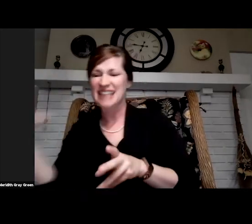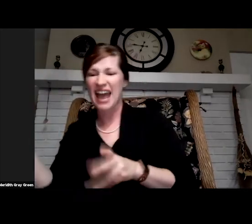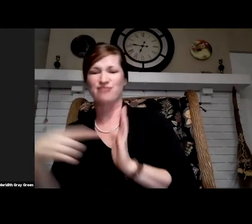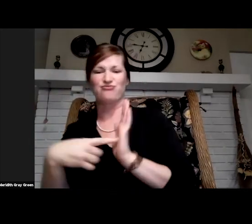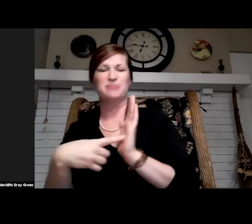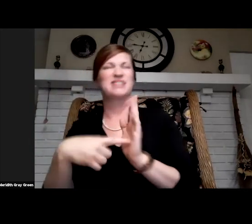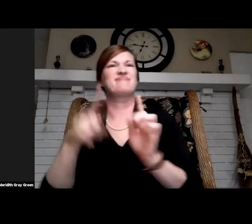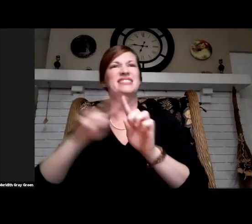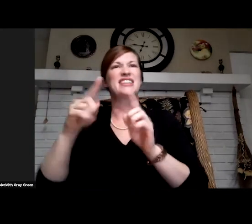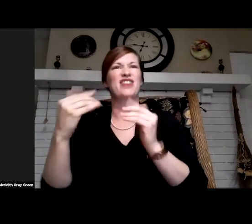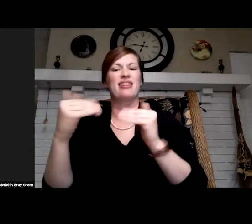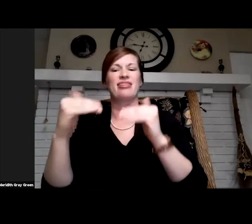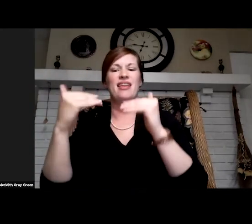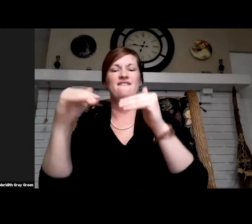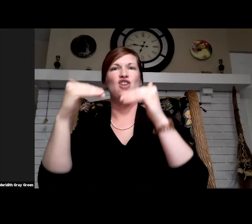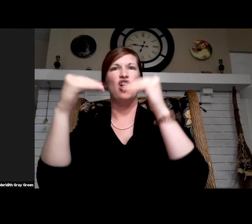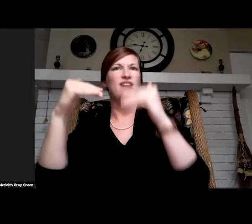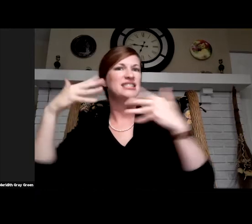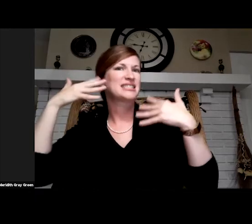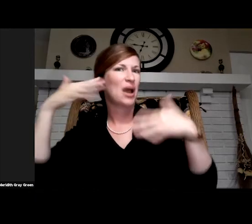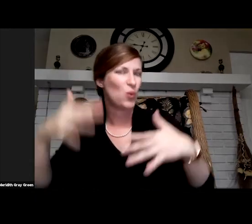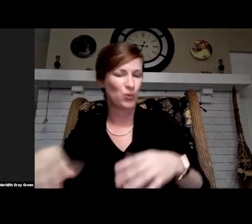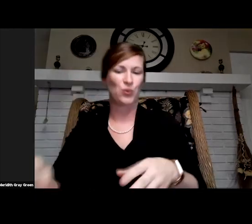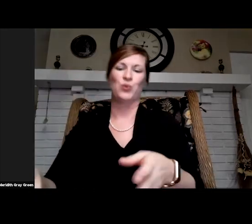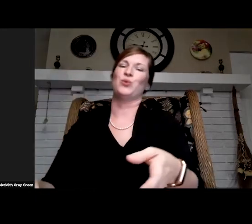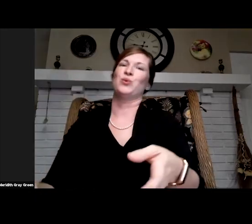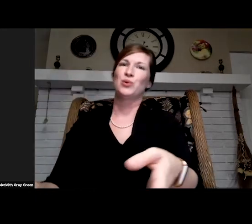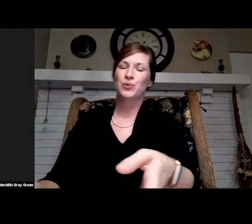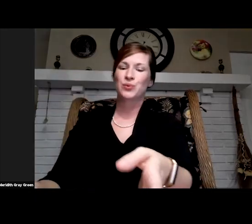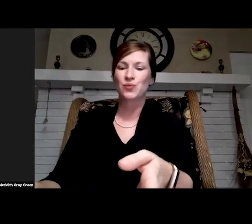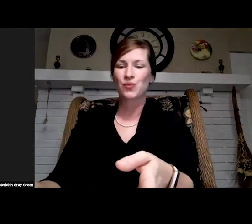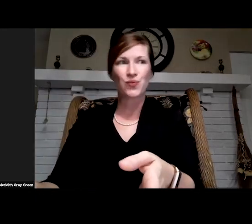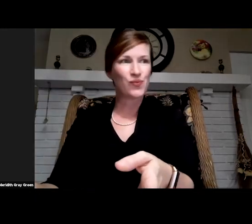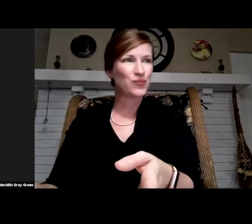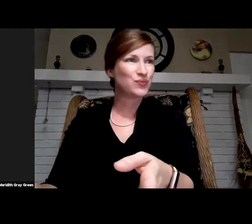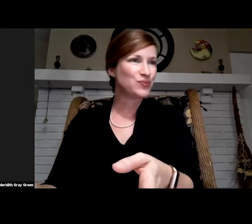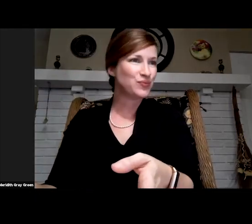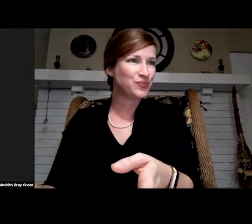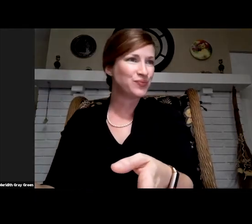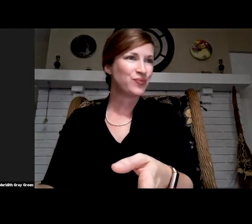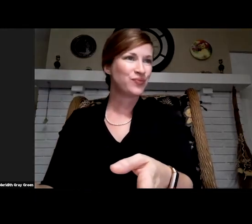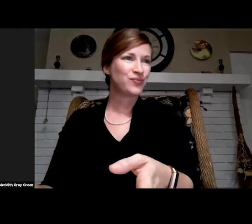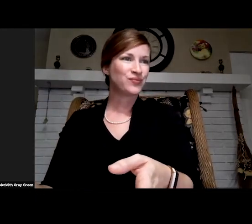bars, a staff represents a different level of music pitch.